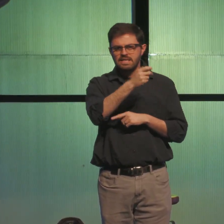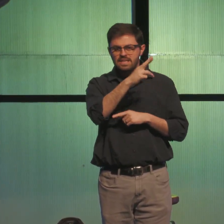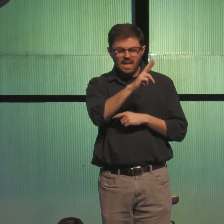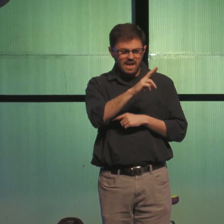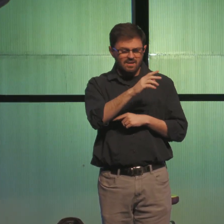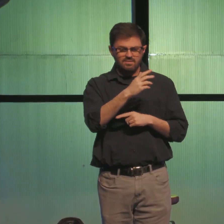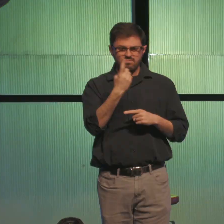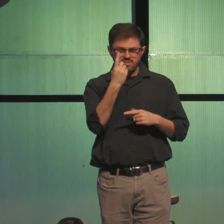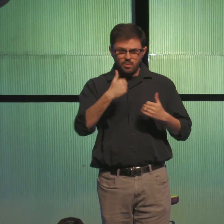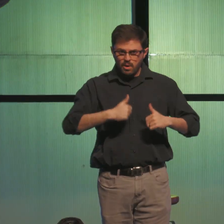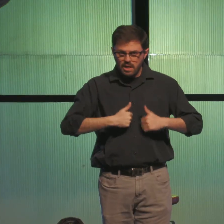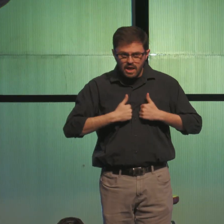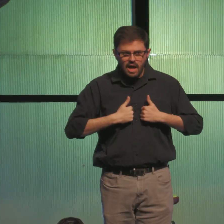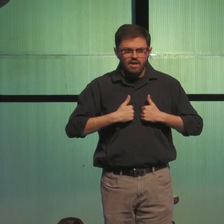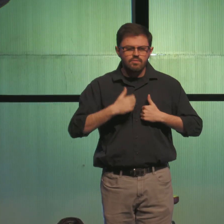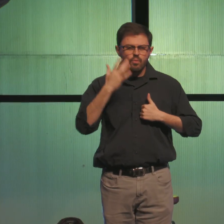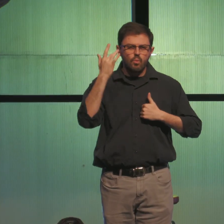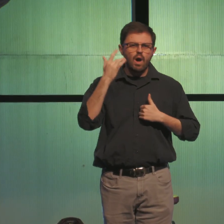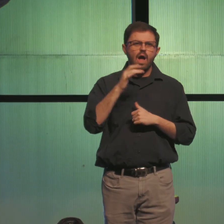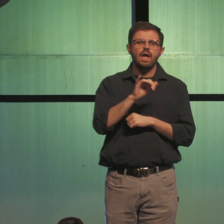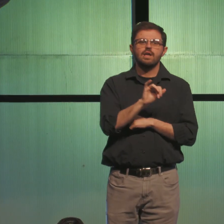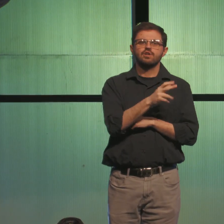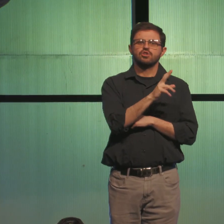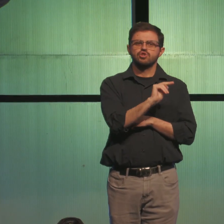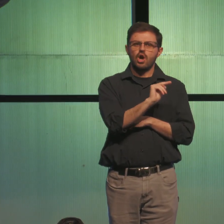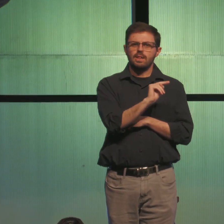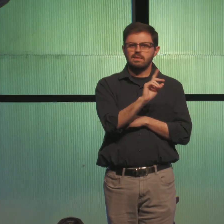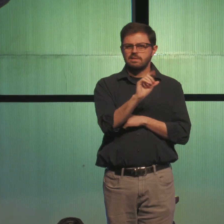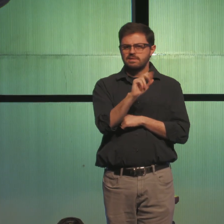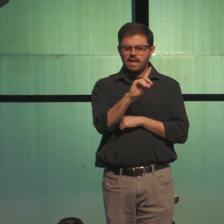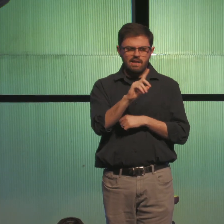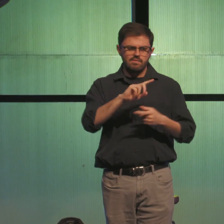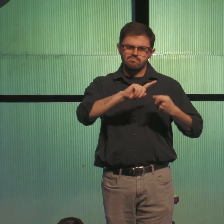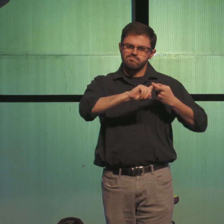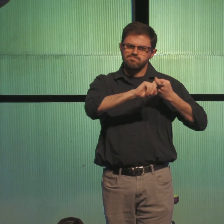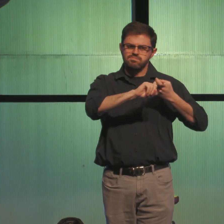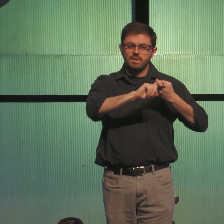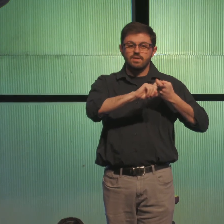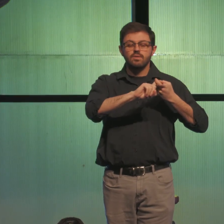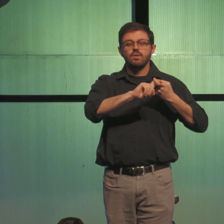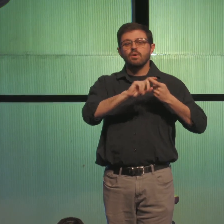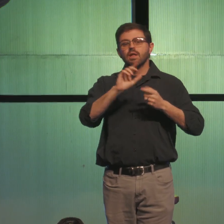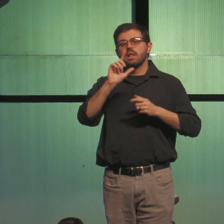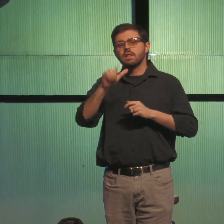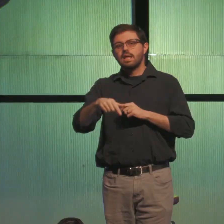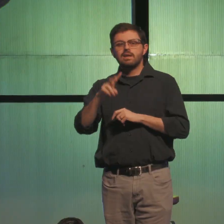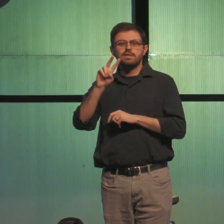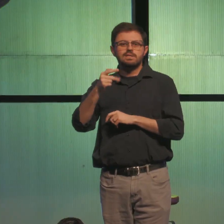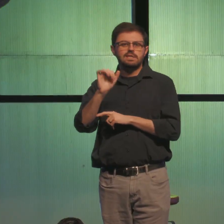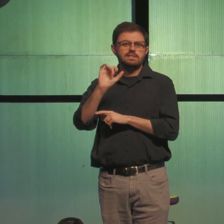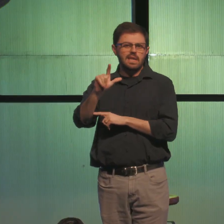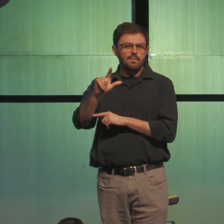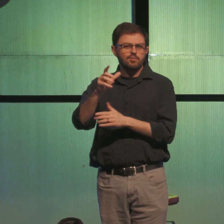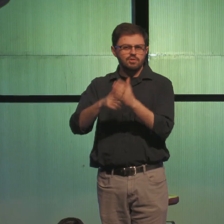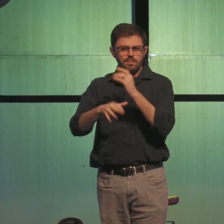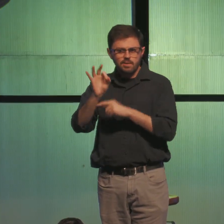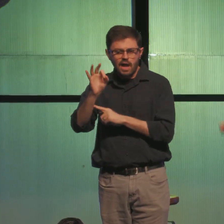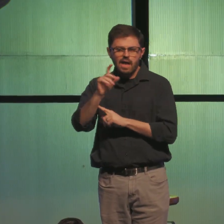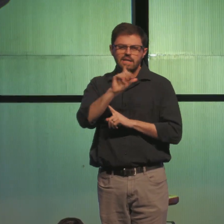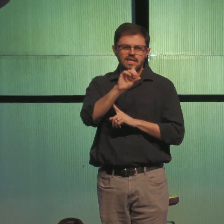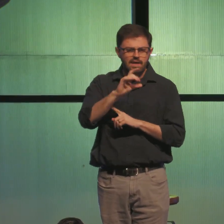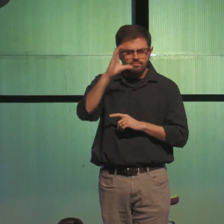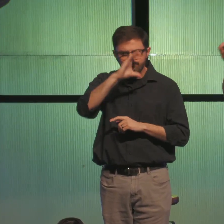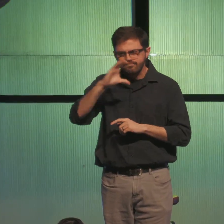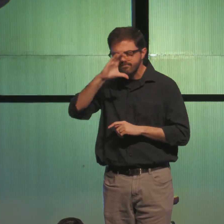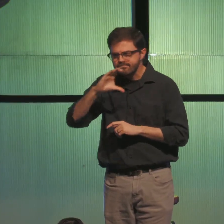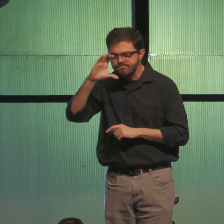David were the best of friends. And we find out in 2 Samuel chapter 9 that David's like, is there